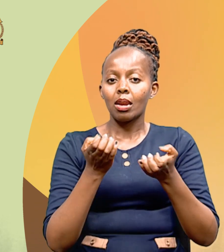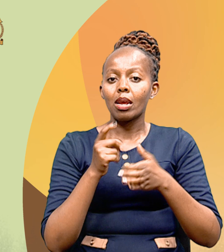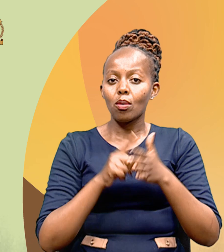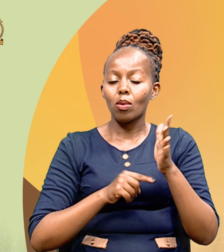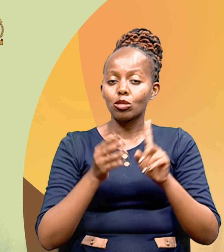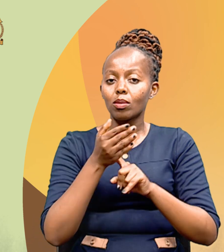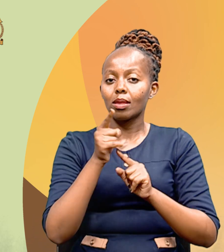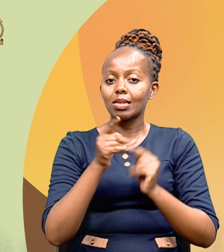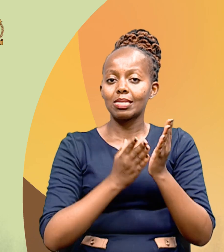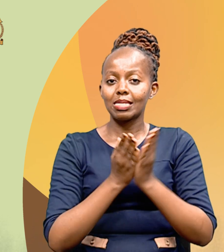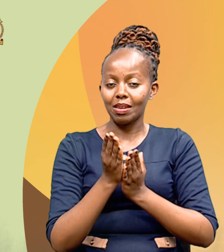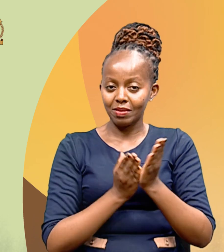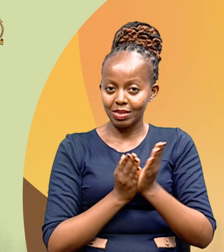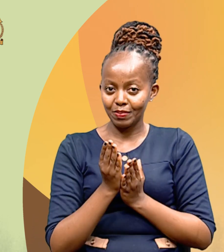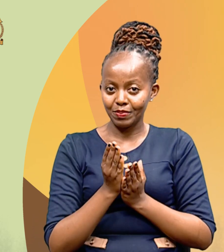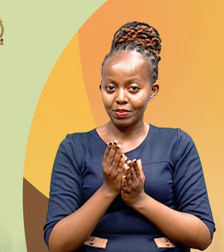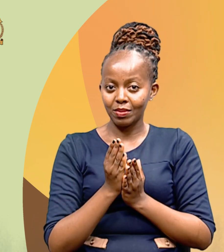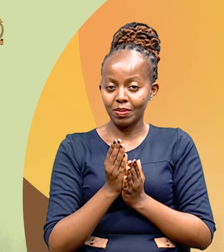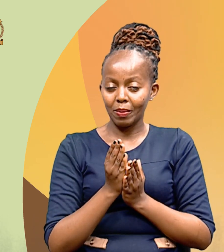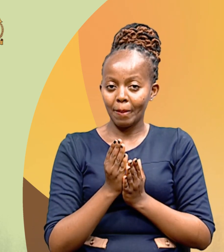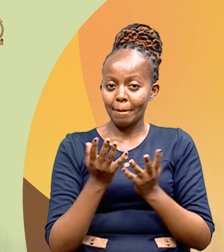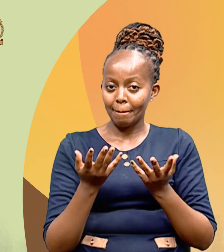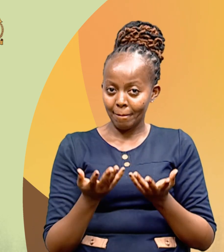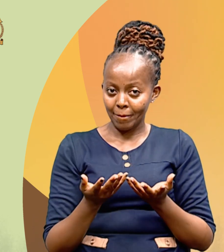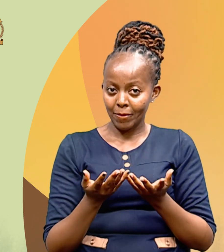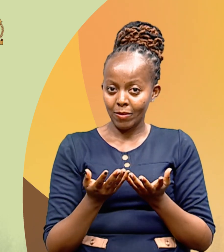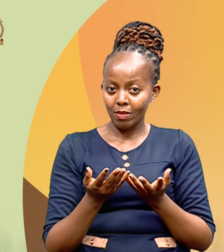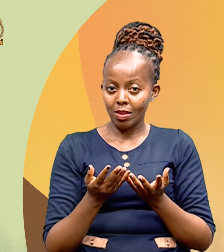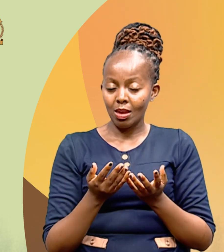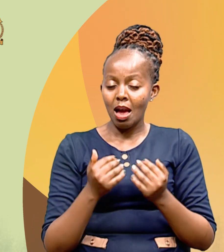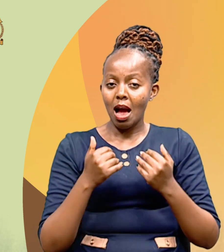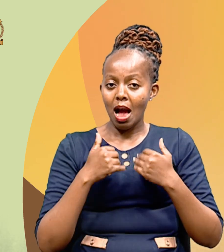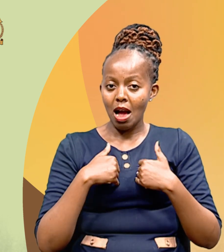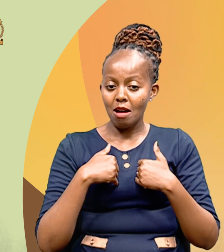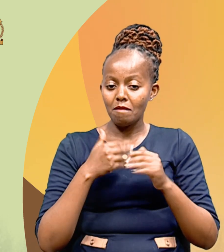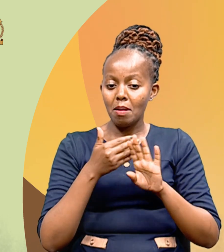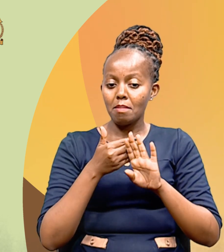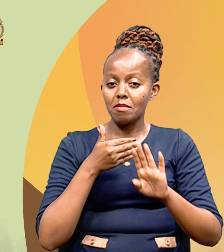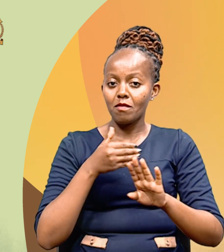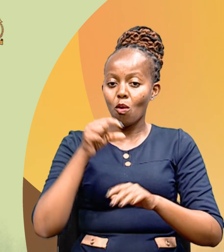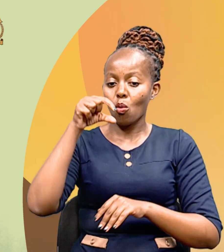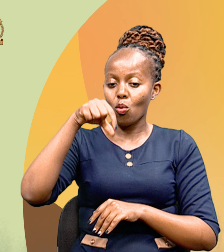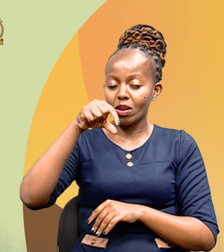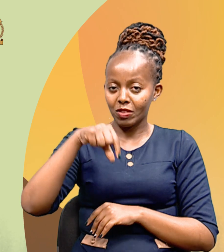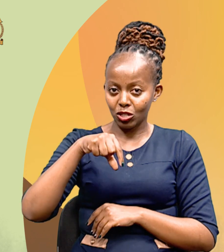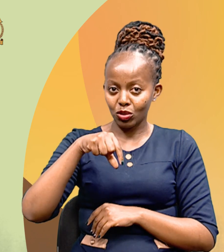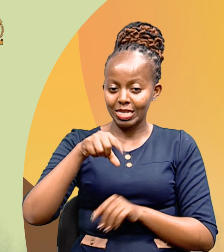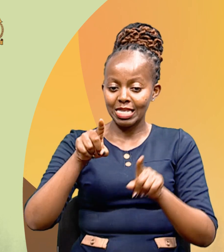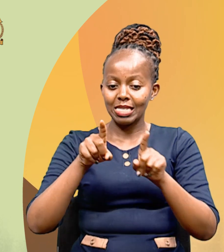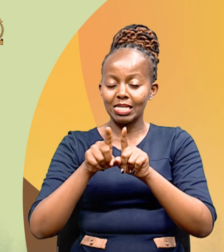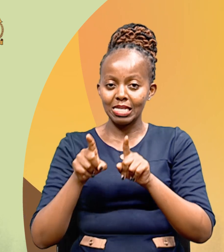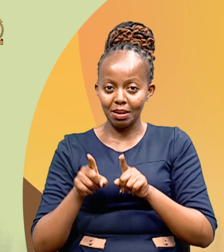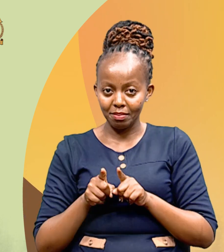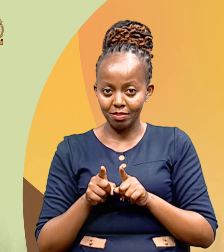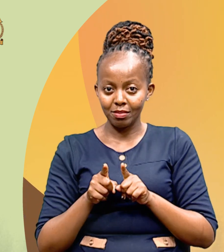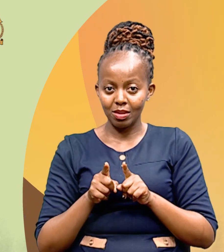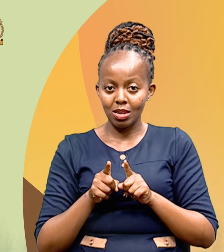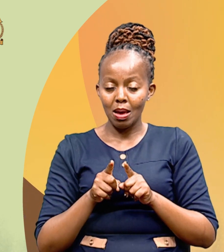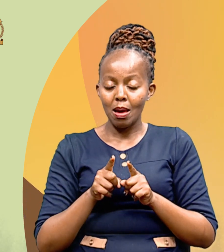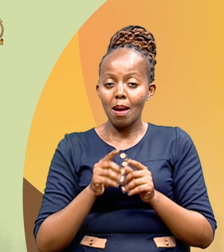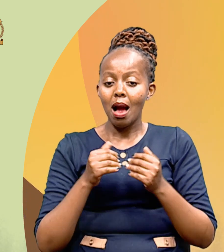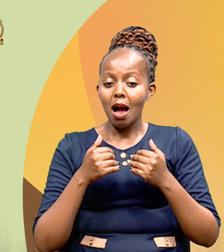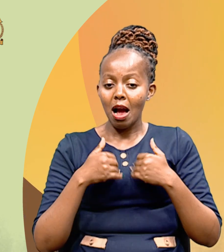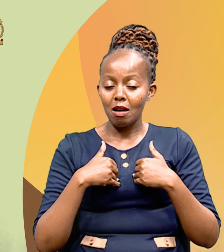Requirement to obtain is to be pre-qualified and be